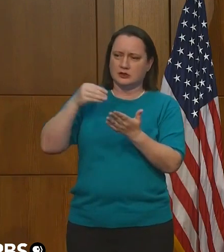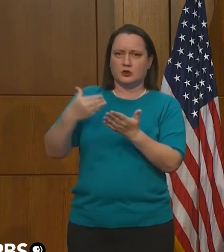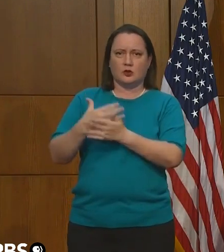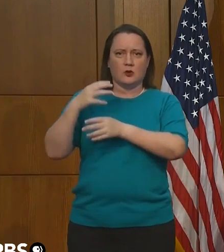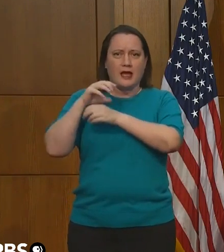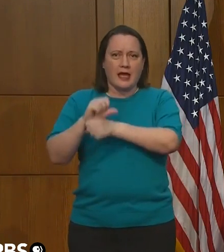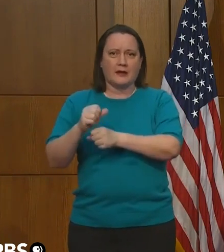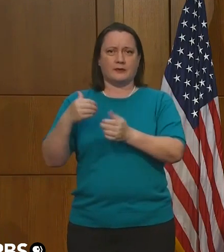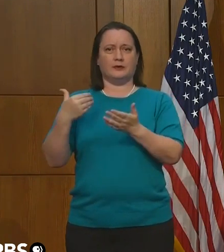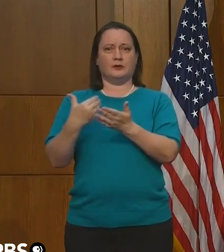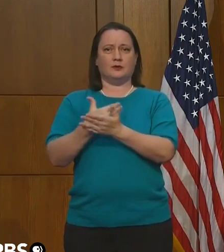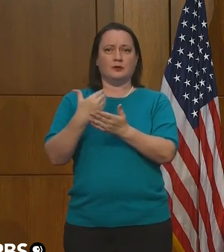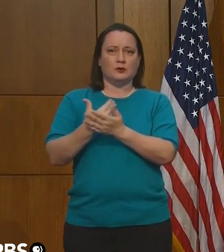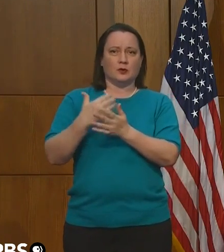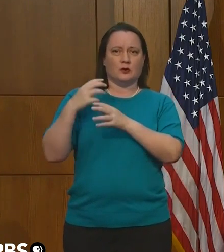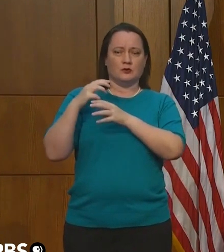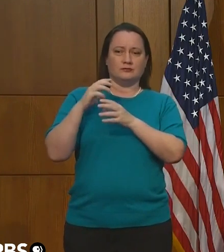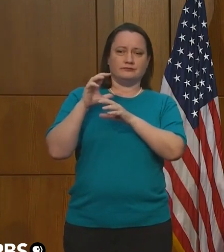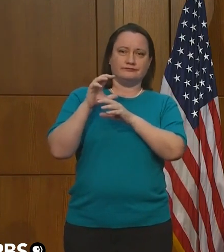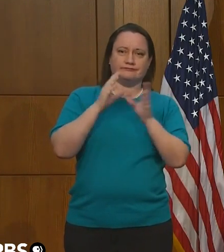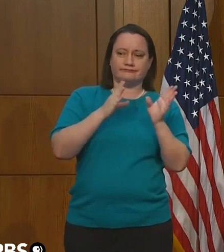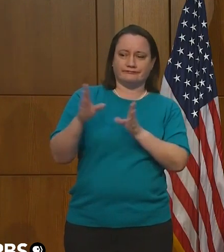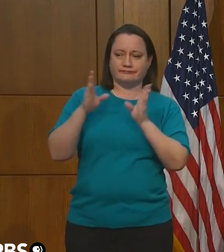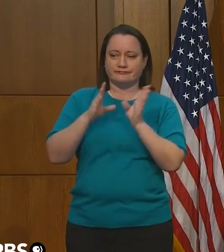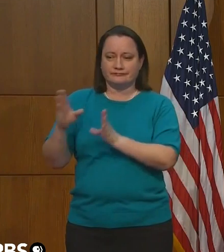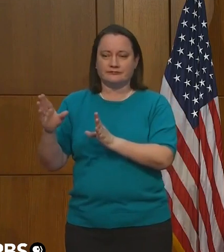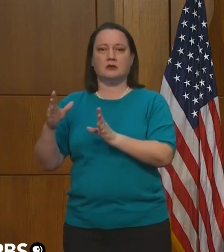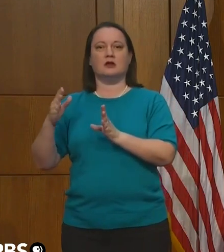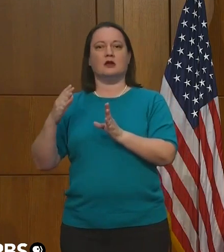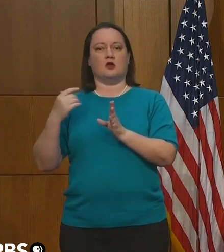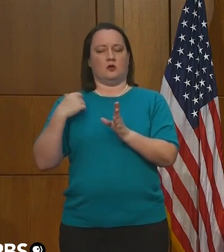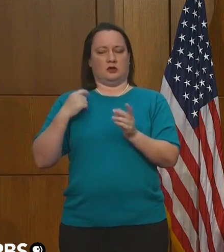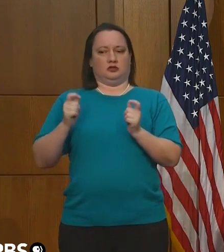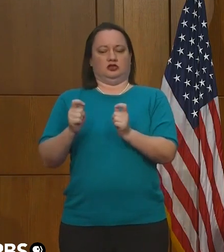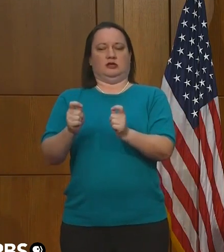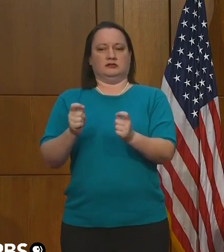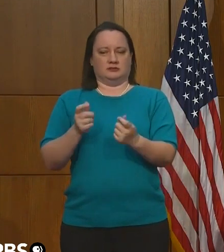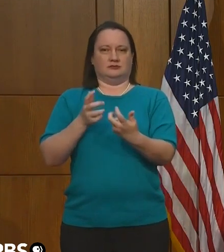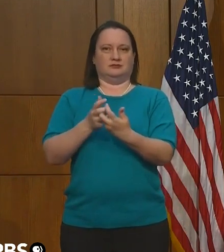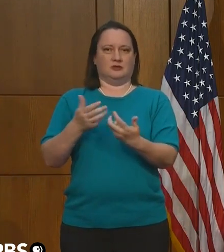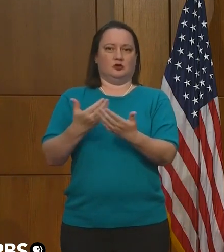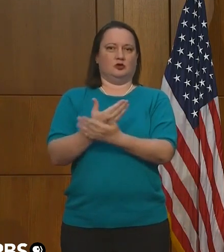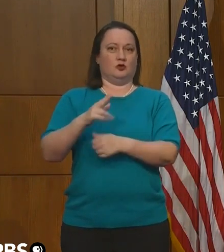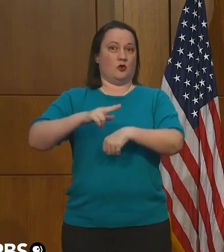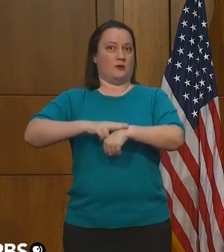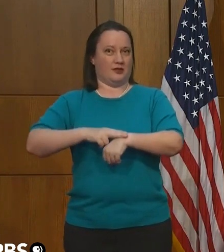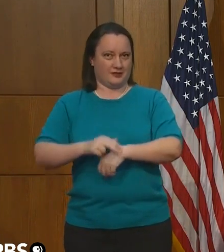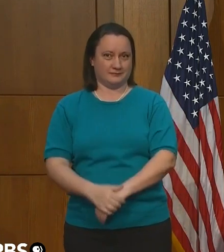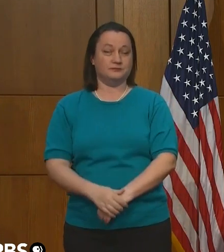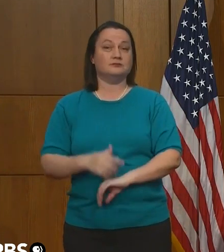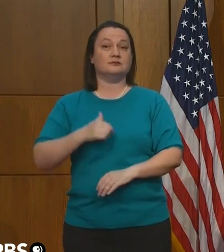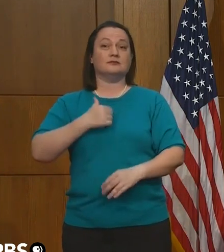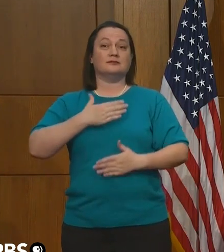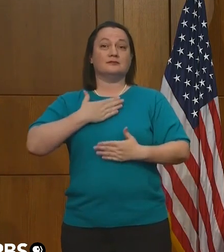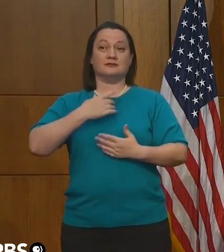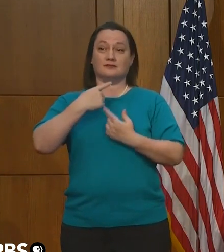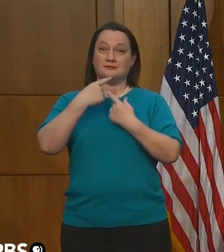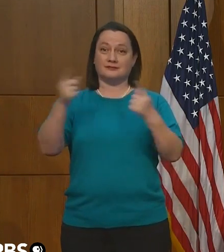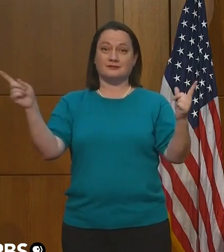we're all adjusting to this new normal. I am pleased to report that Virginia